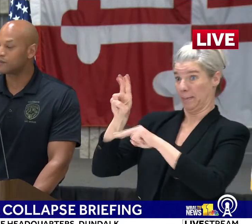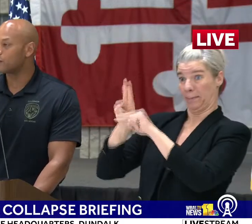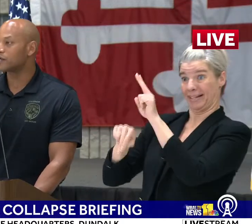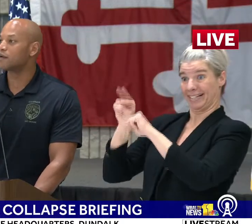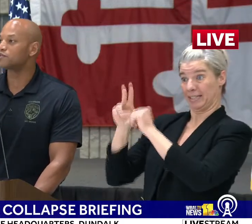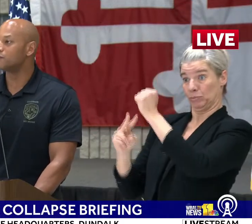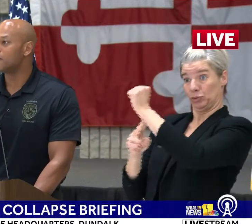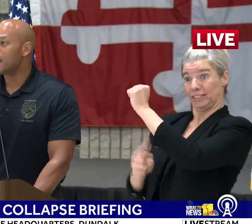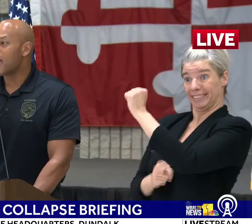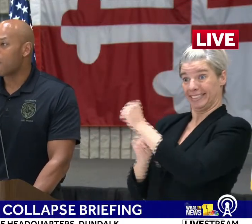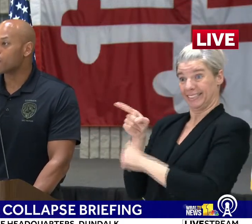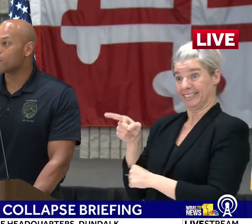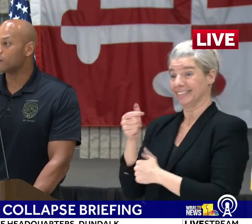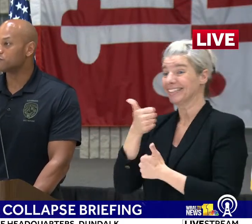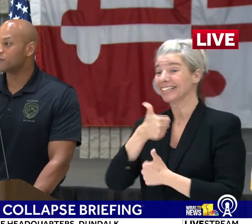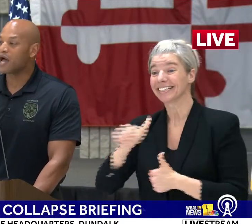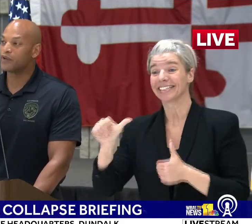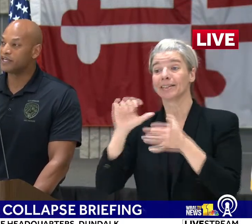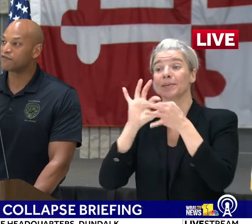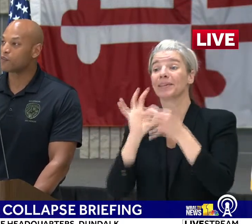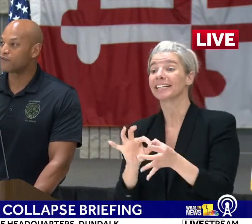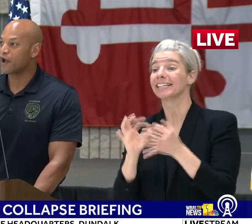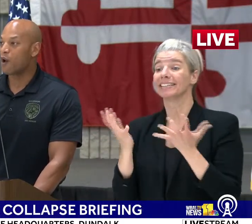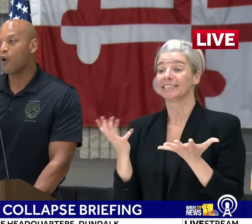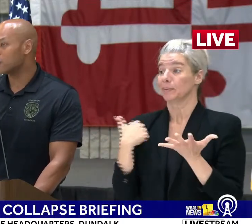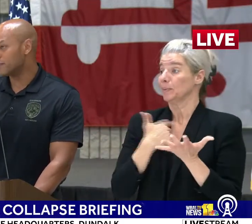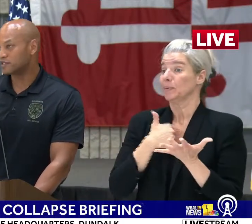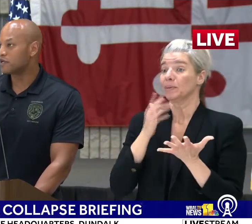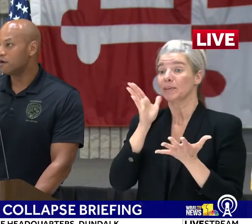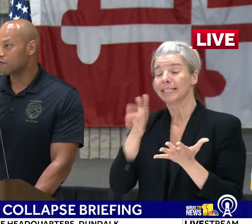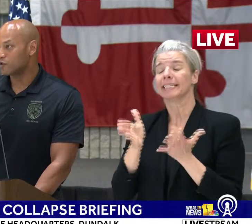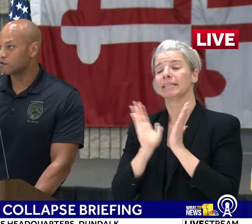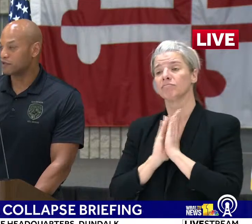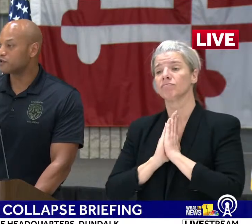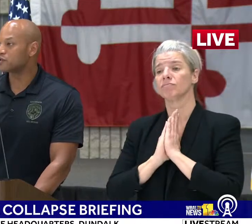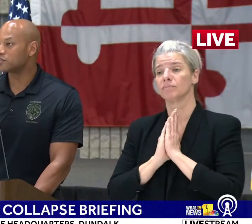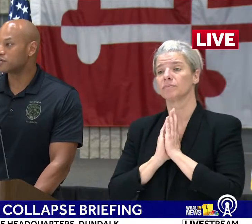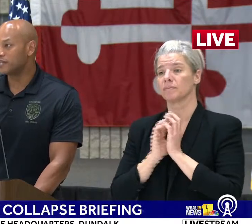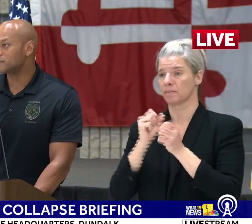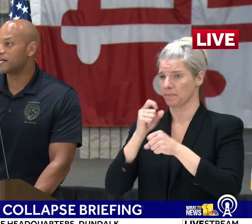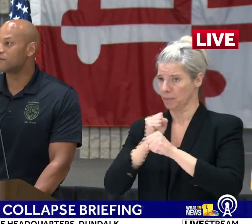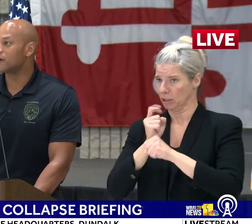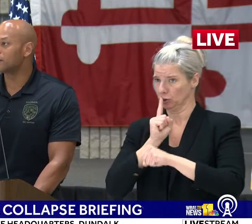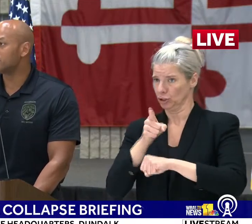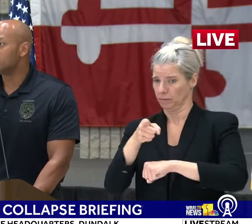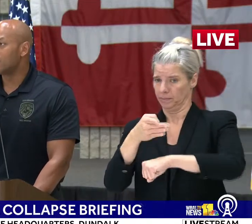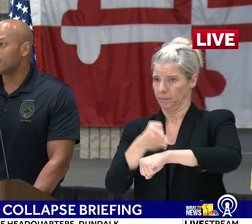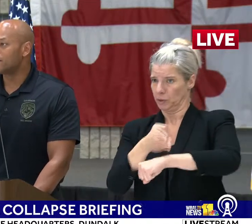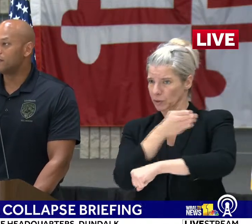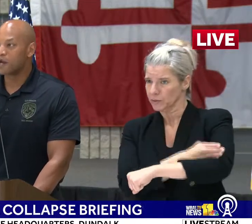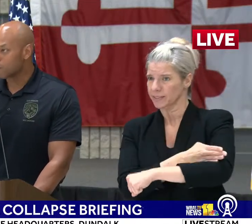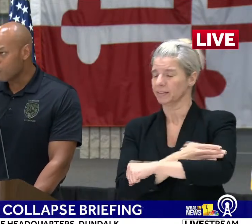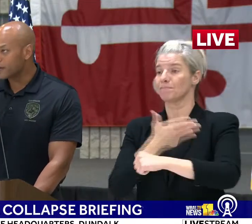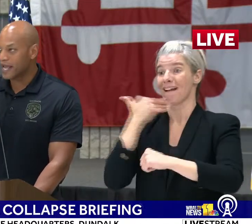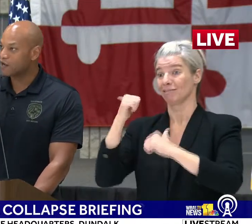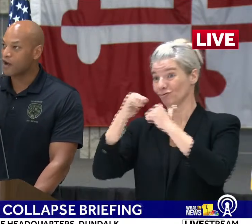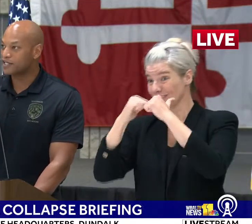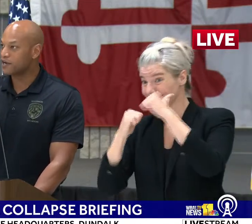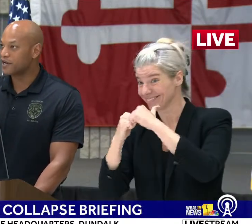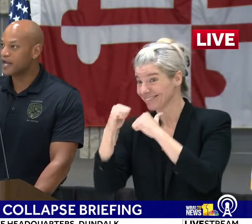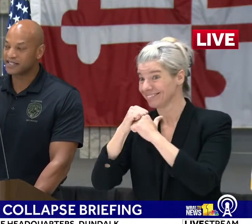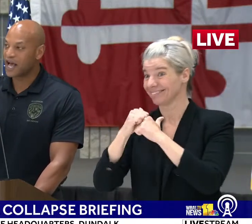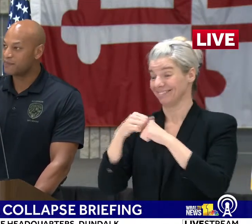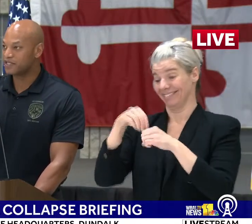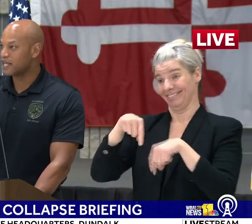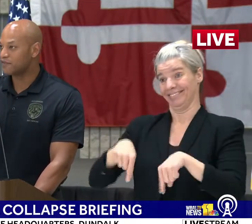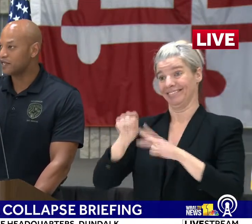bridge, anything that when it comes to how we're going to and how we need to fortify all elements of critical infrastructure in the state of Maryland, the number one